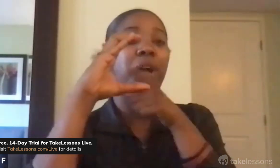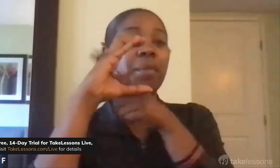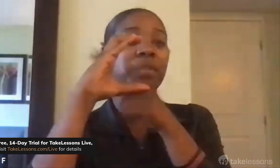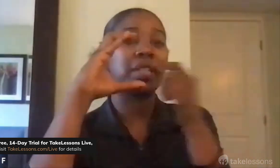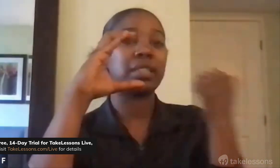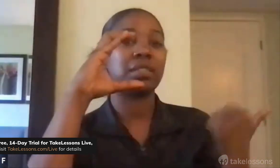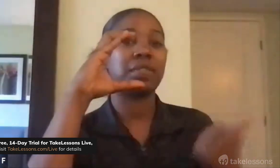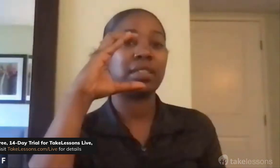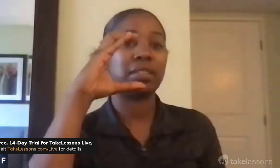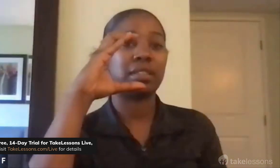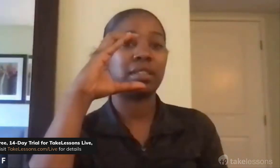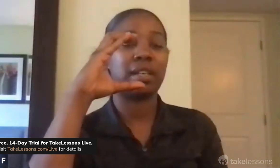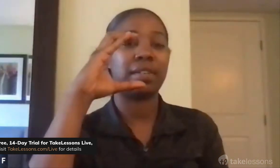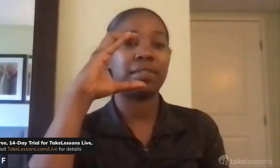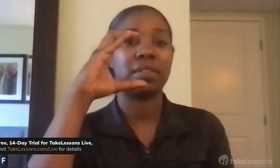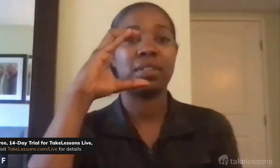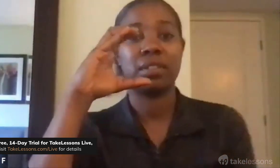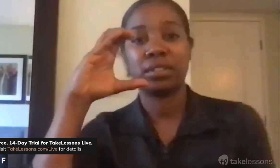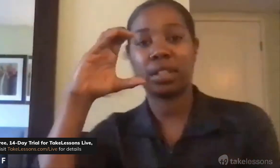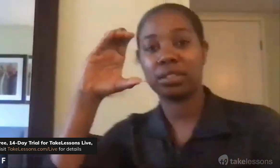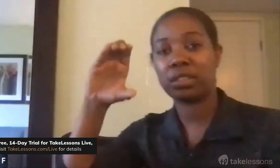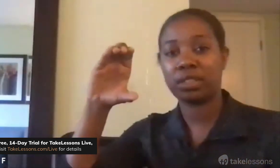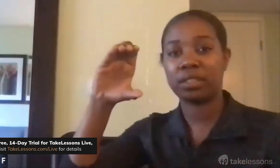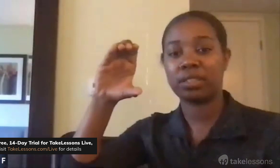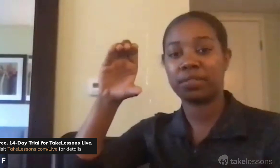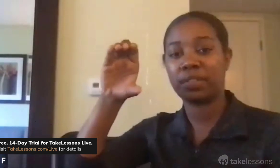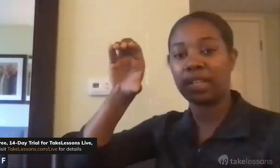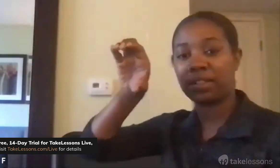palm orientation is facing to the left. So I'll show you in different angles.